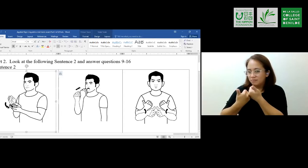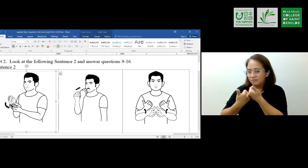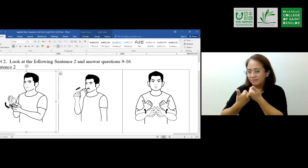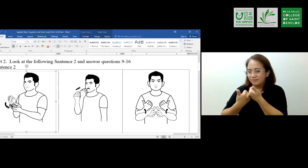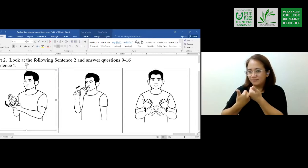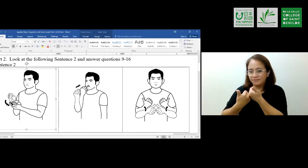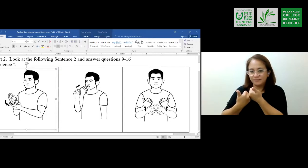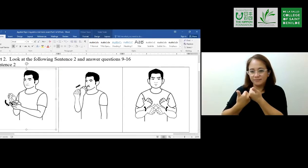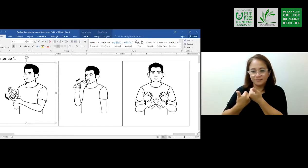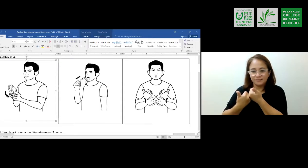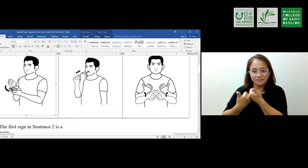Is a